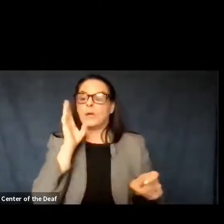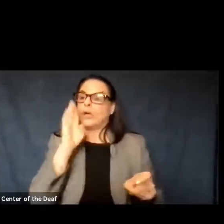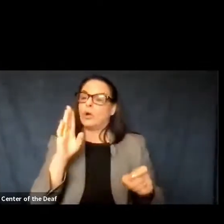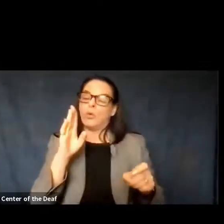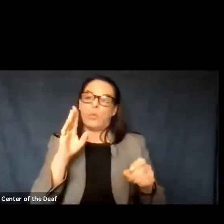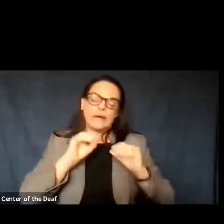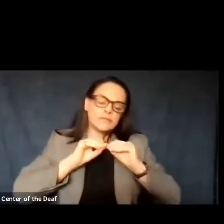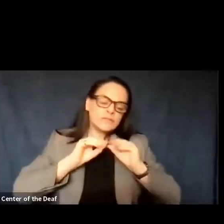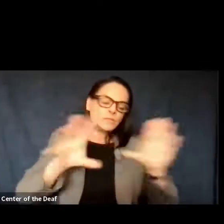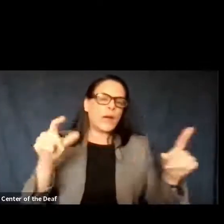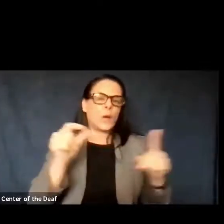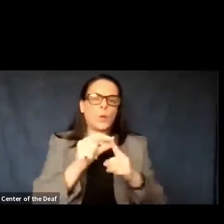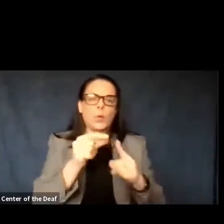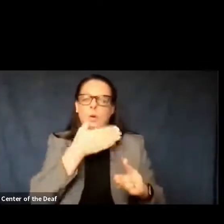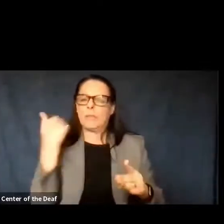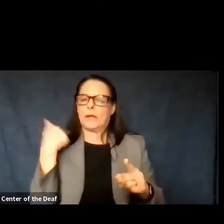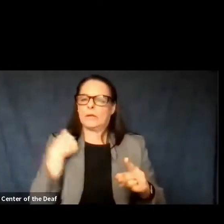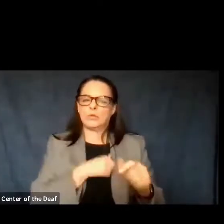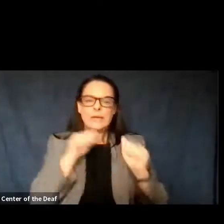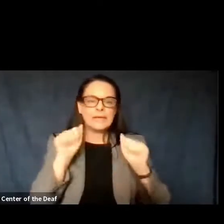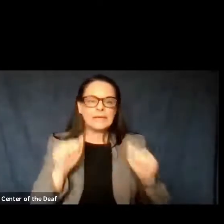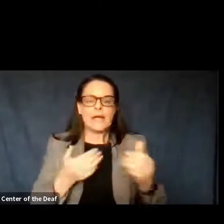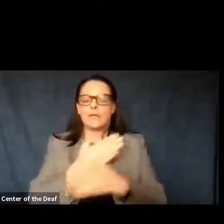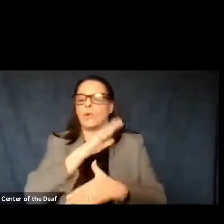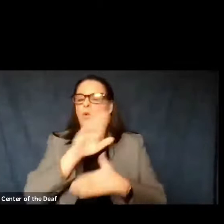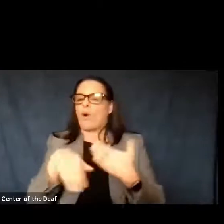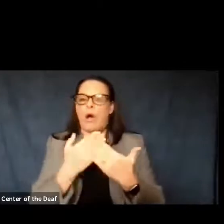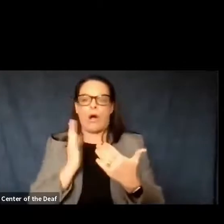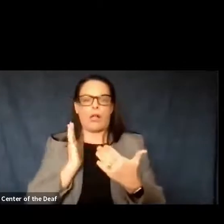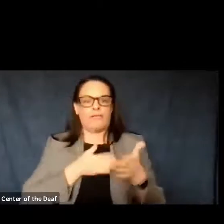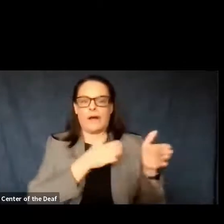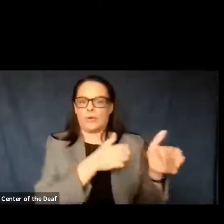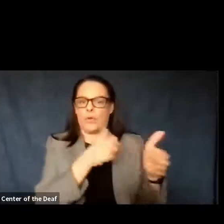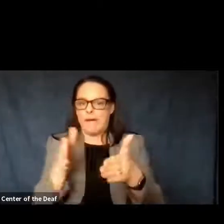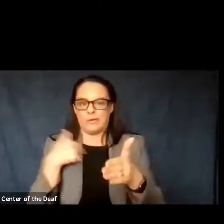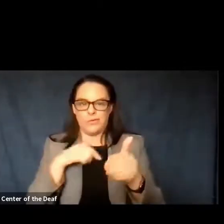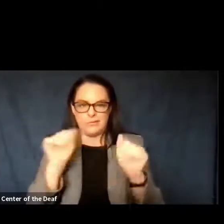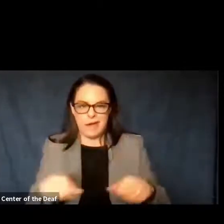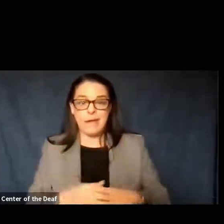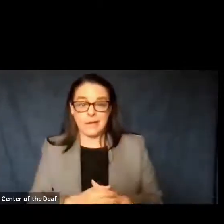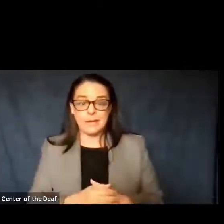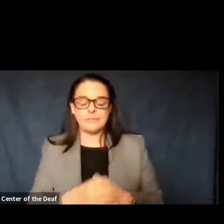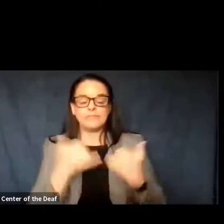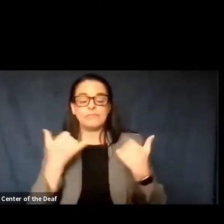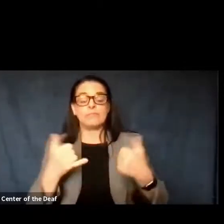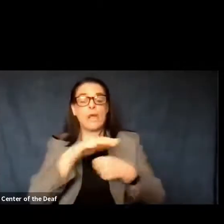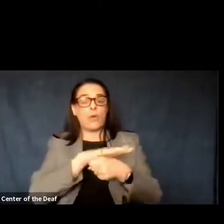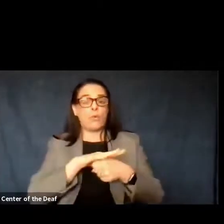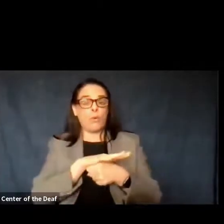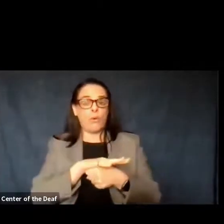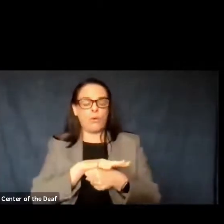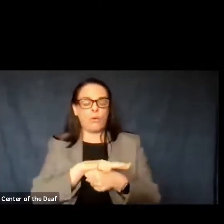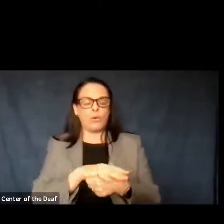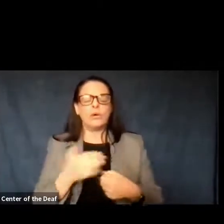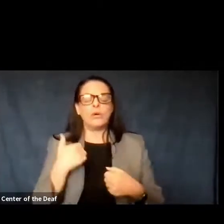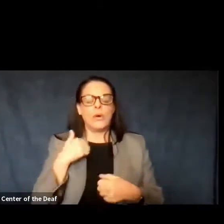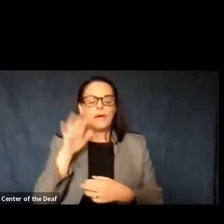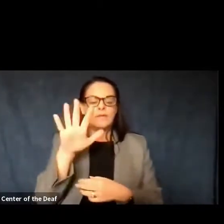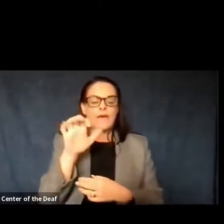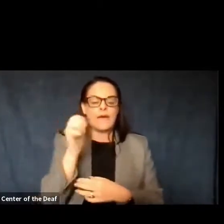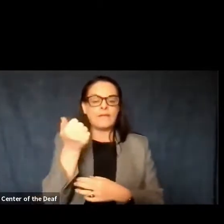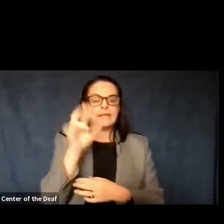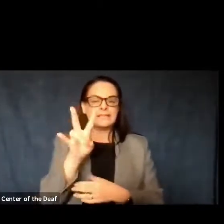of our communication channels. And now I want to move into our local situation. We have 517